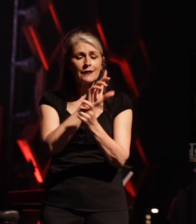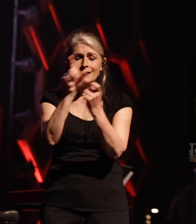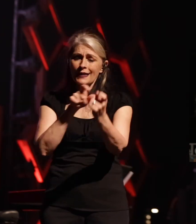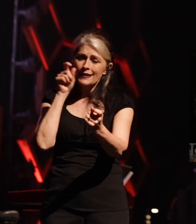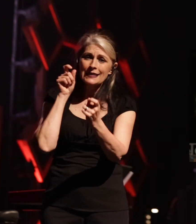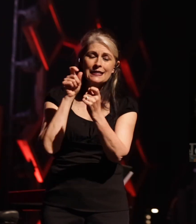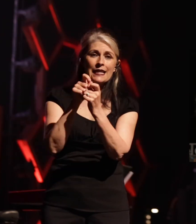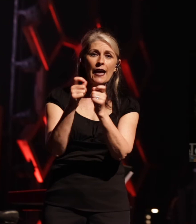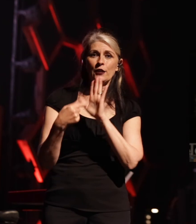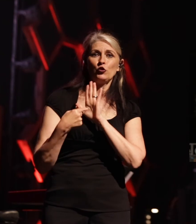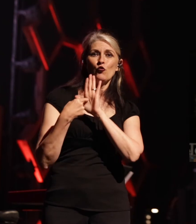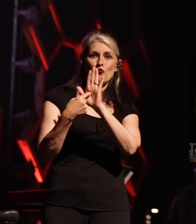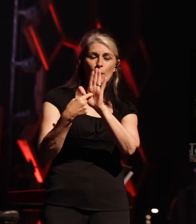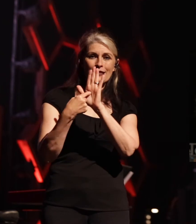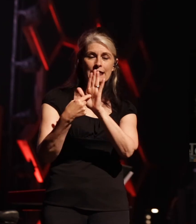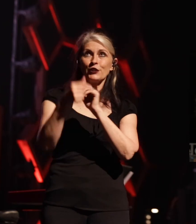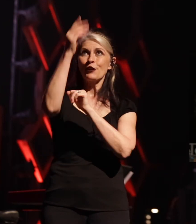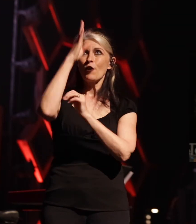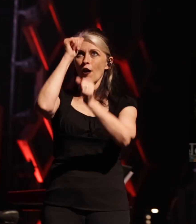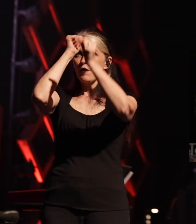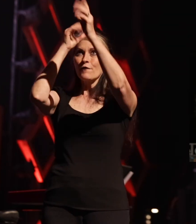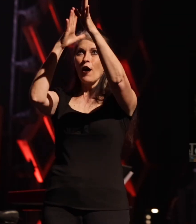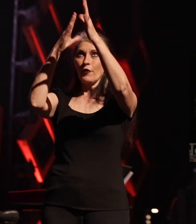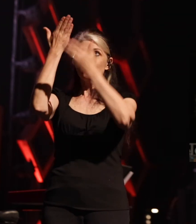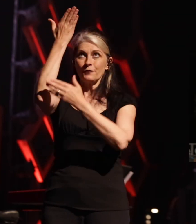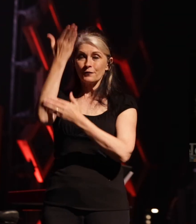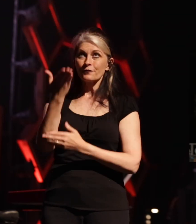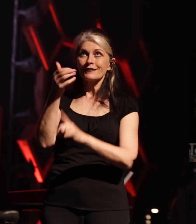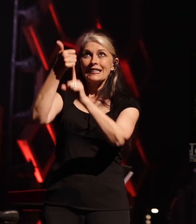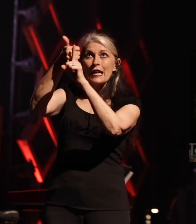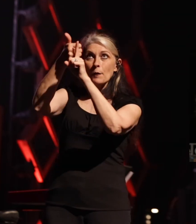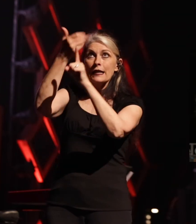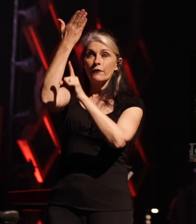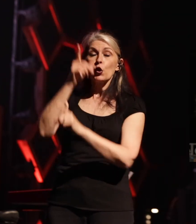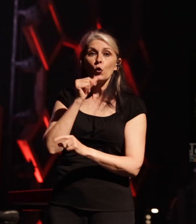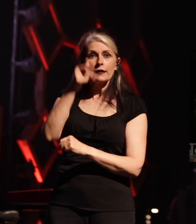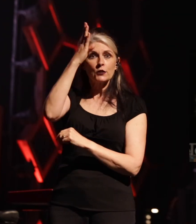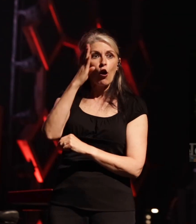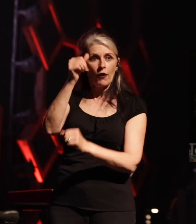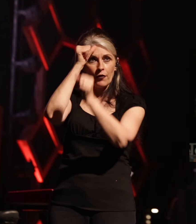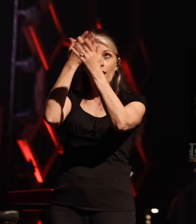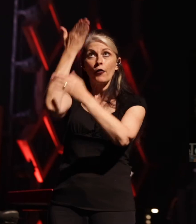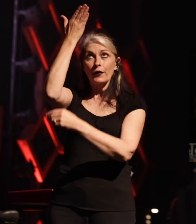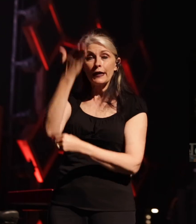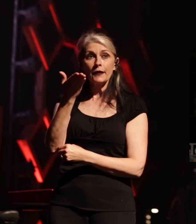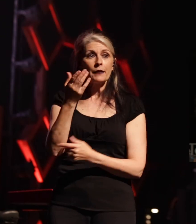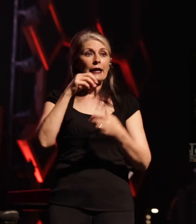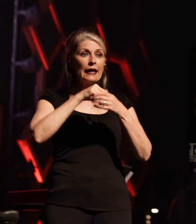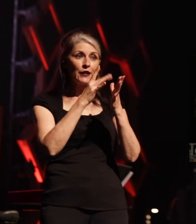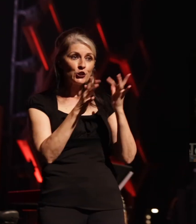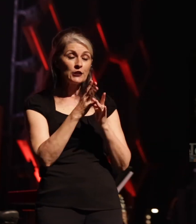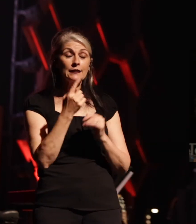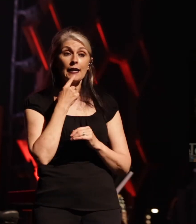the Father's being. We're seeing who God the Father is in Jesus. Now, like I said earlier, the tabernacle was